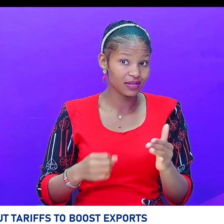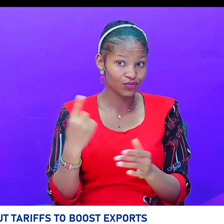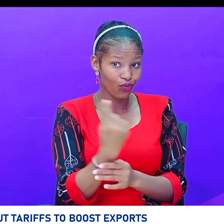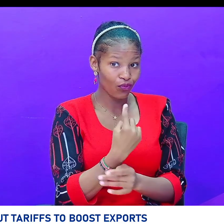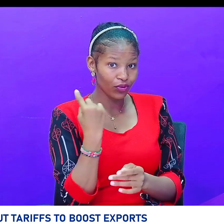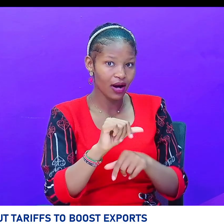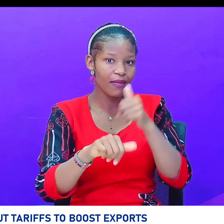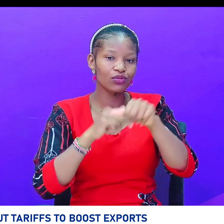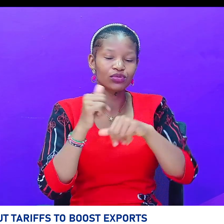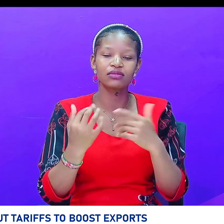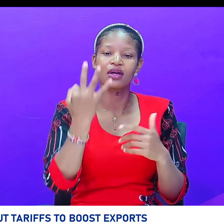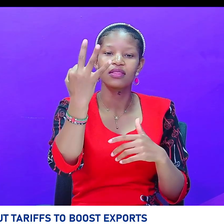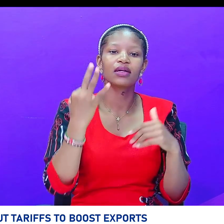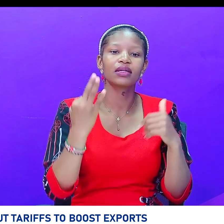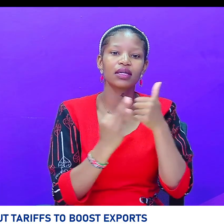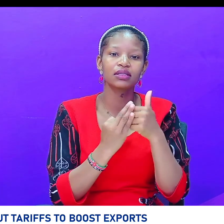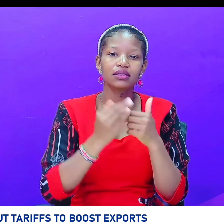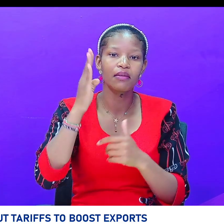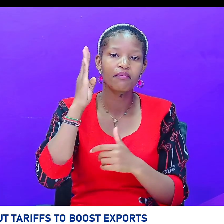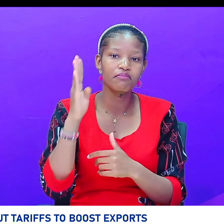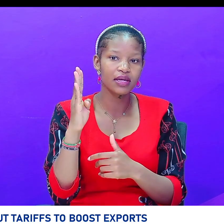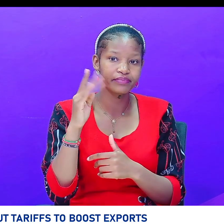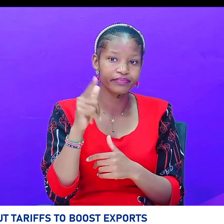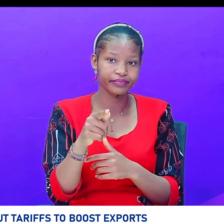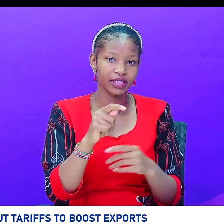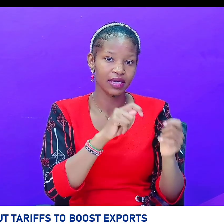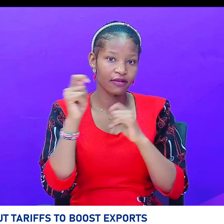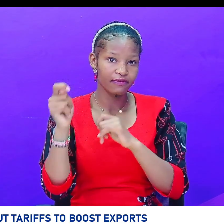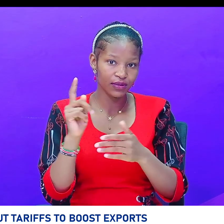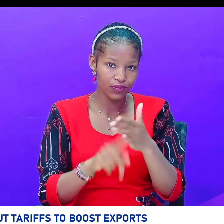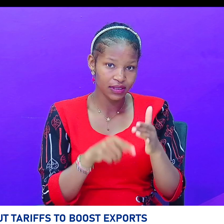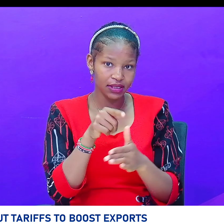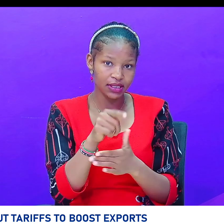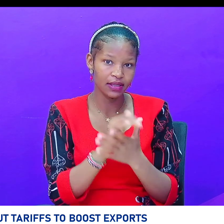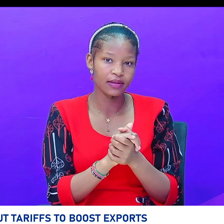while exports to China were only about 38 billion shillings.